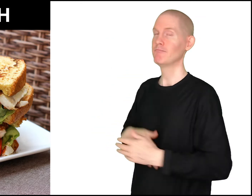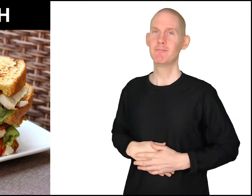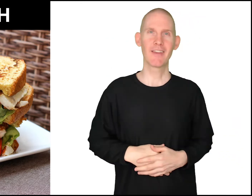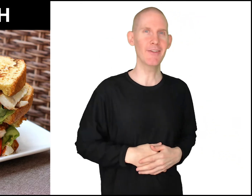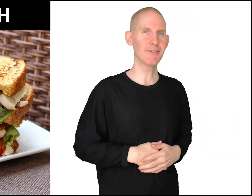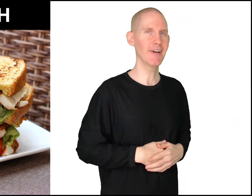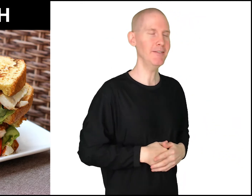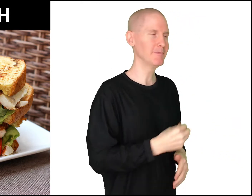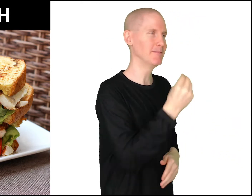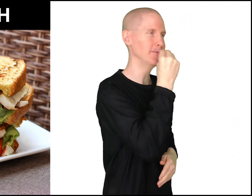other side.